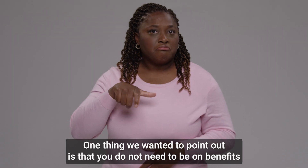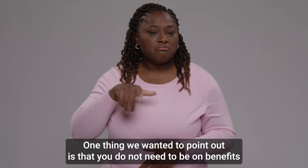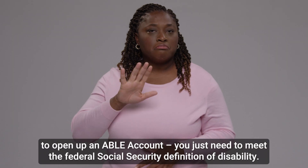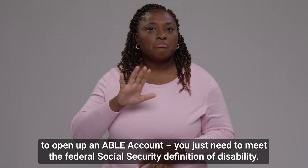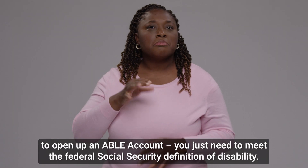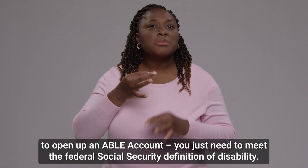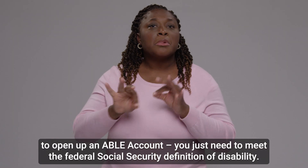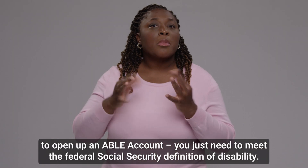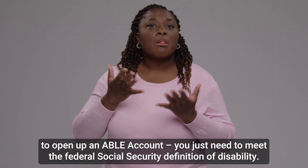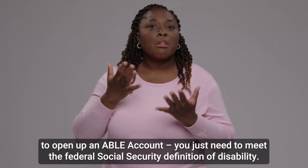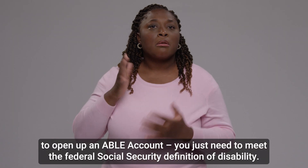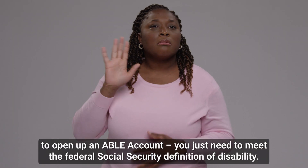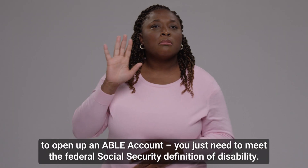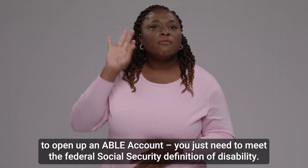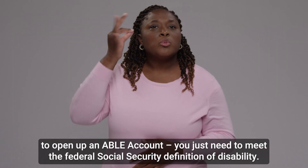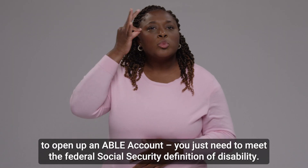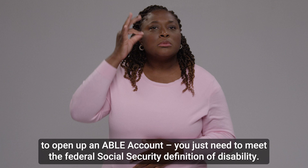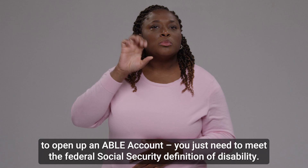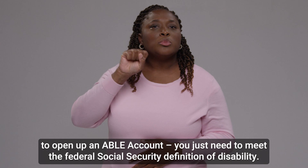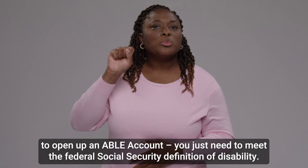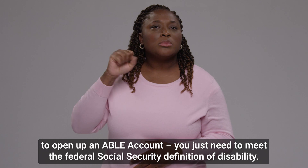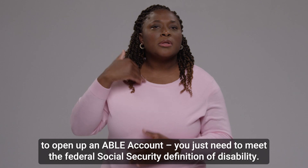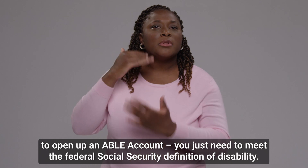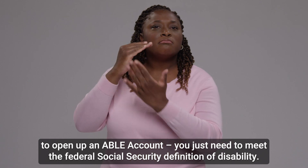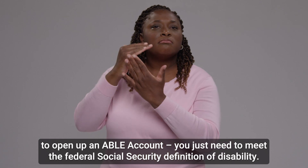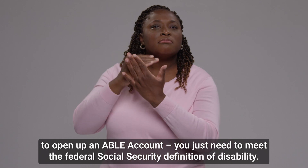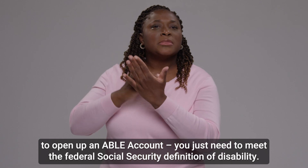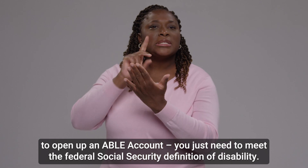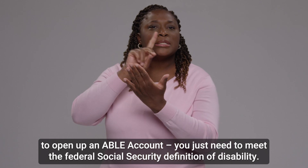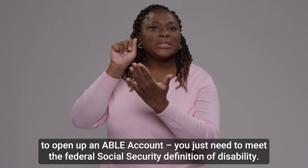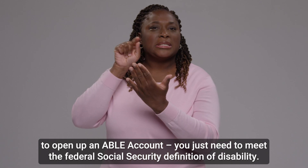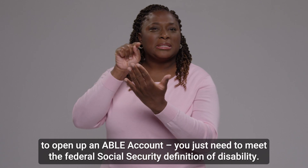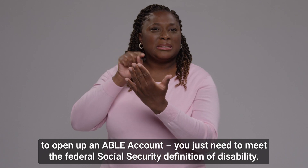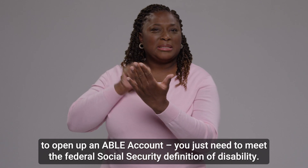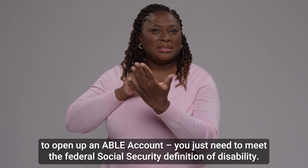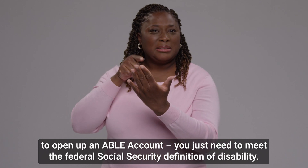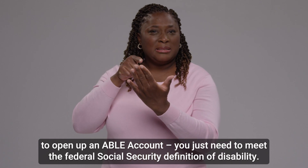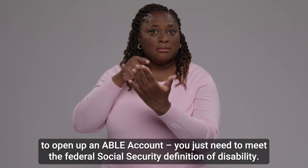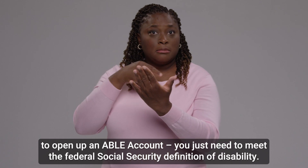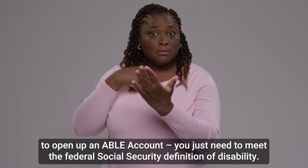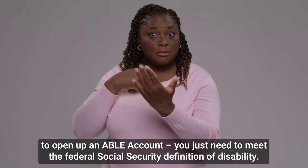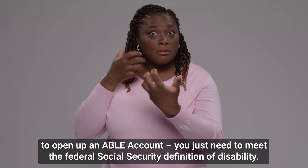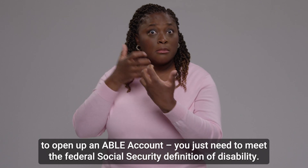to open up an ABLE account. You just need to meet the federal Social Security definition of disability.